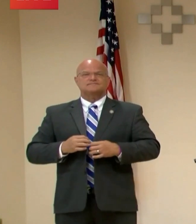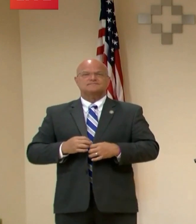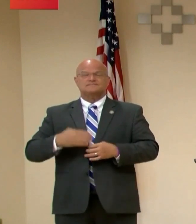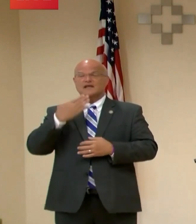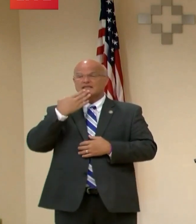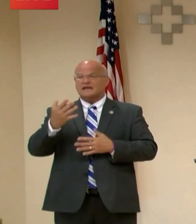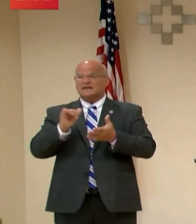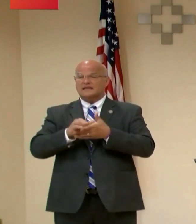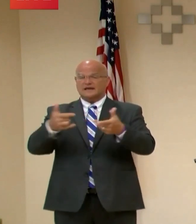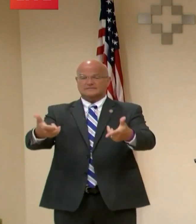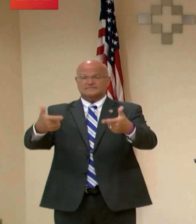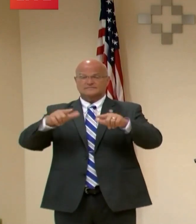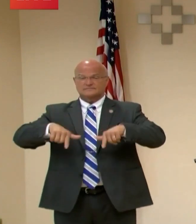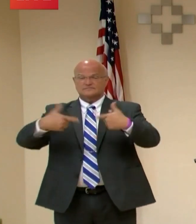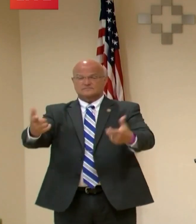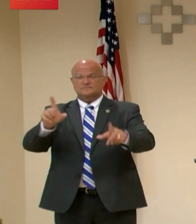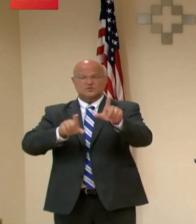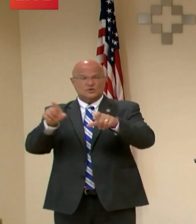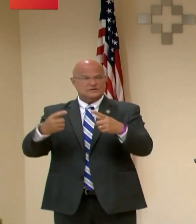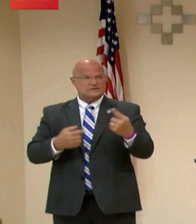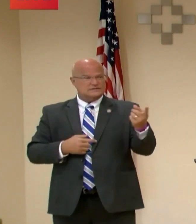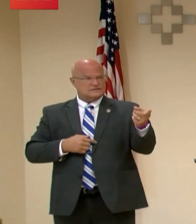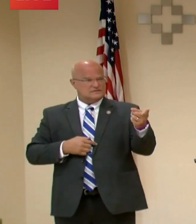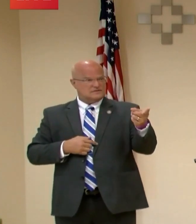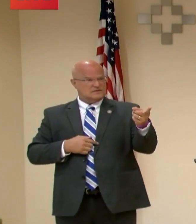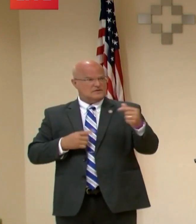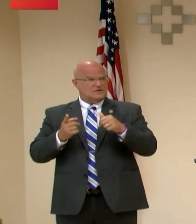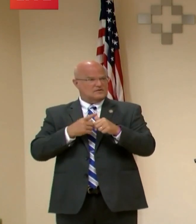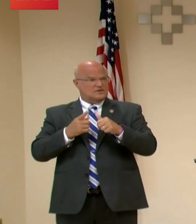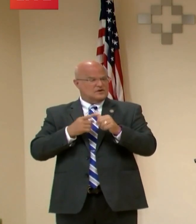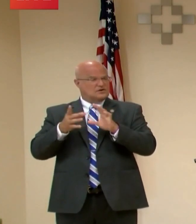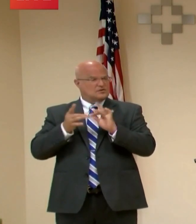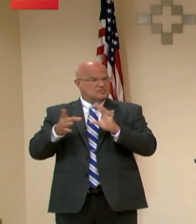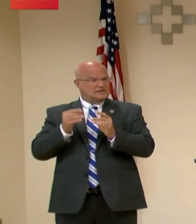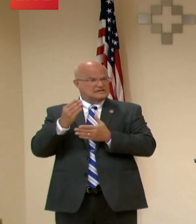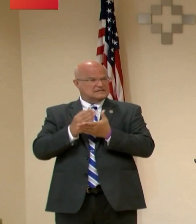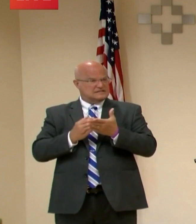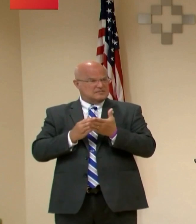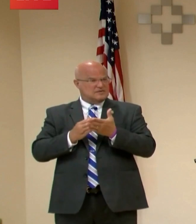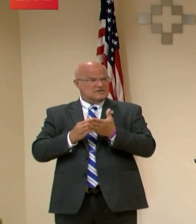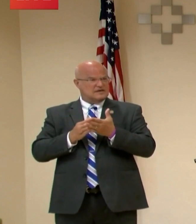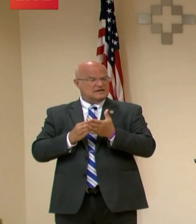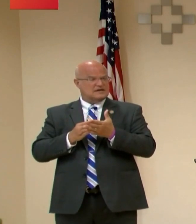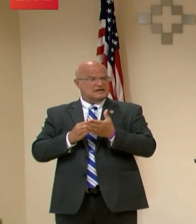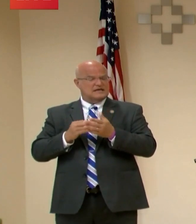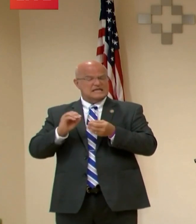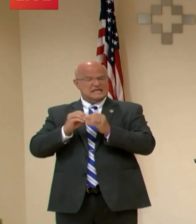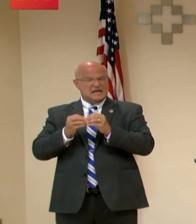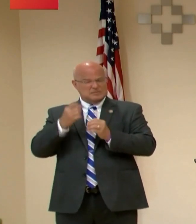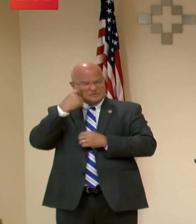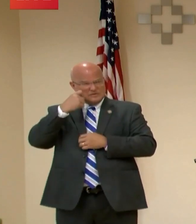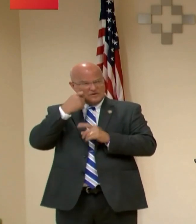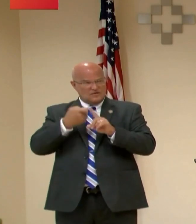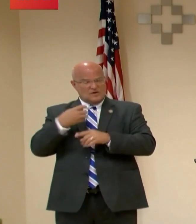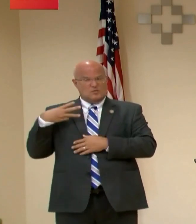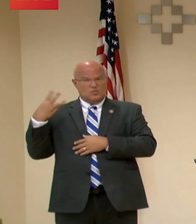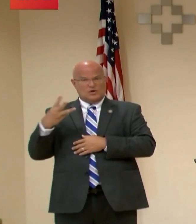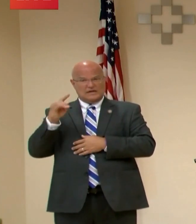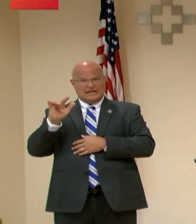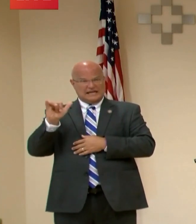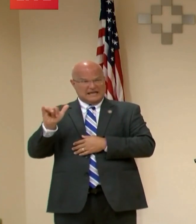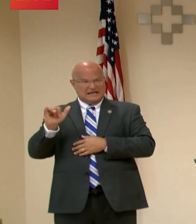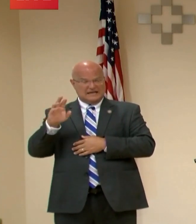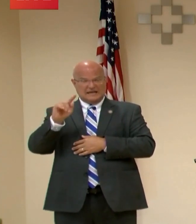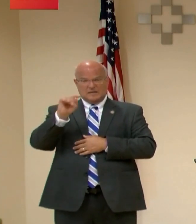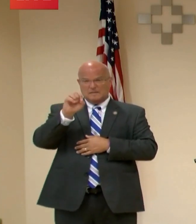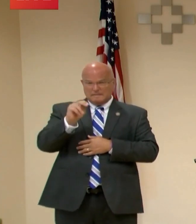Thank you, and with that, we'll take questions. Yes. First and foremost, you mentioned some of the death numbers earlier. The latest reports from Washington County and